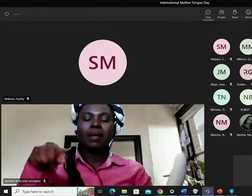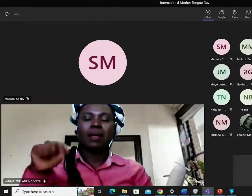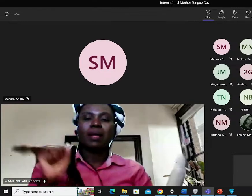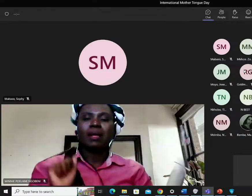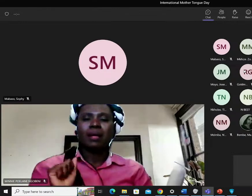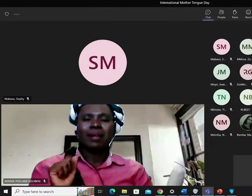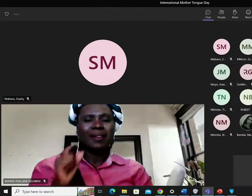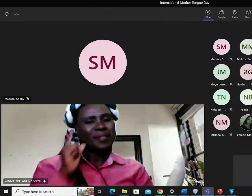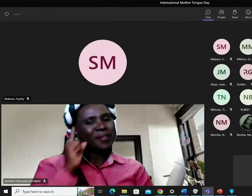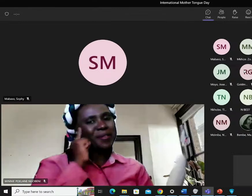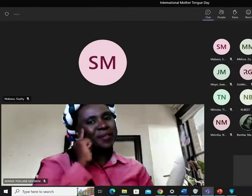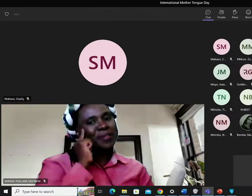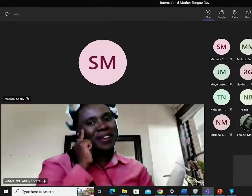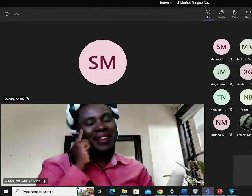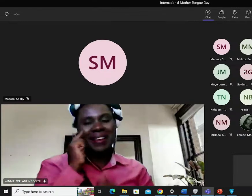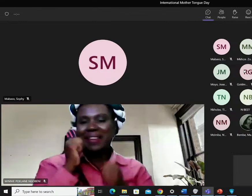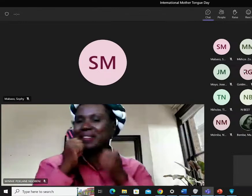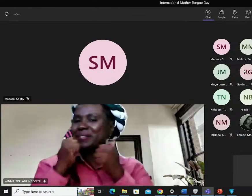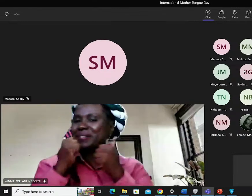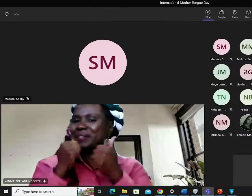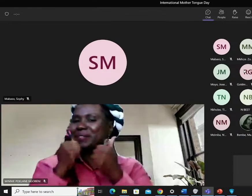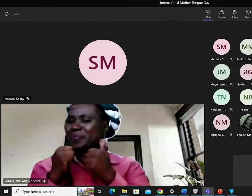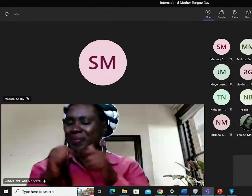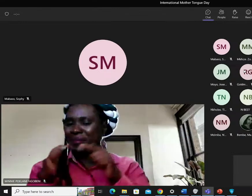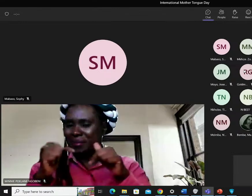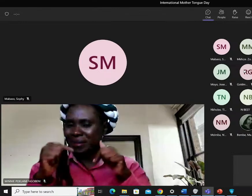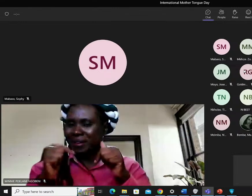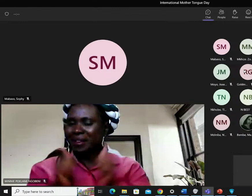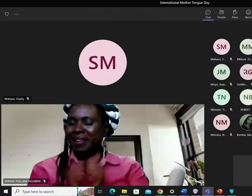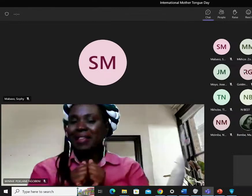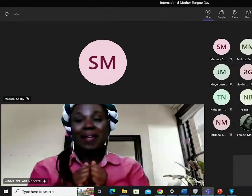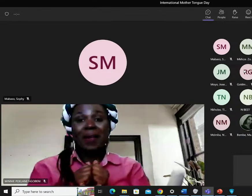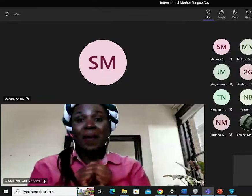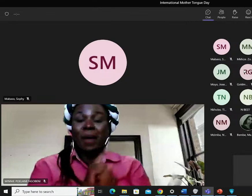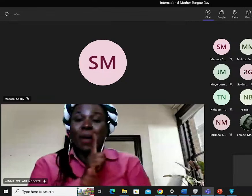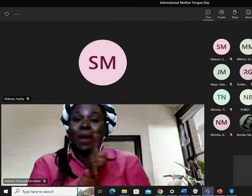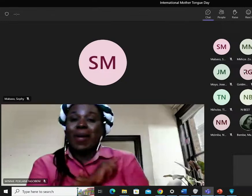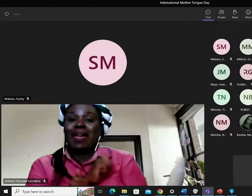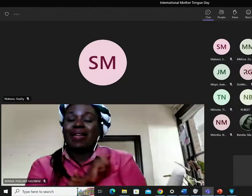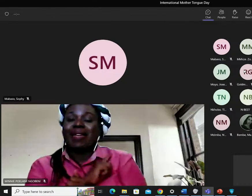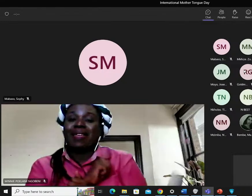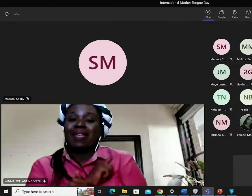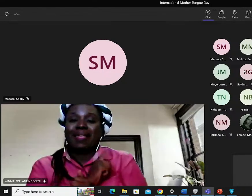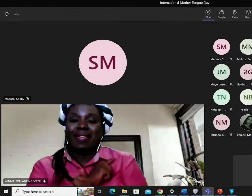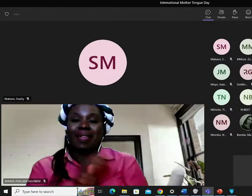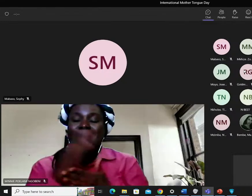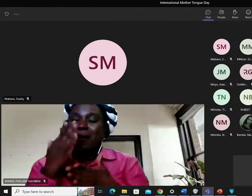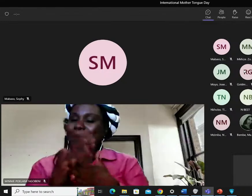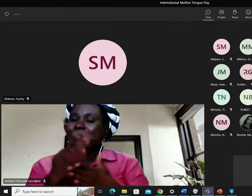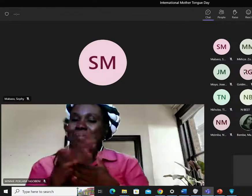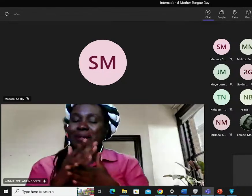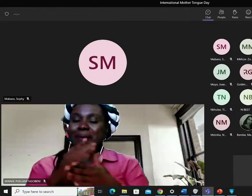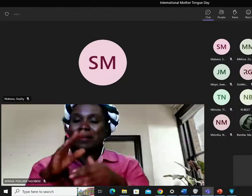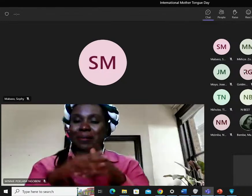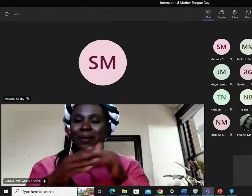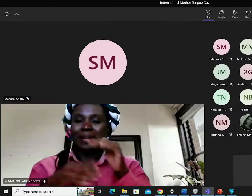ulala kamnandi ngolona hlobo, because umsebenzi wezandla